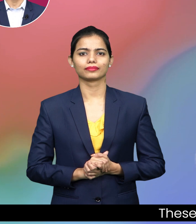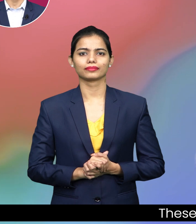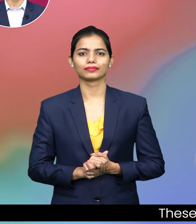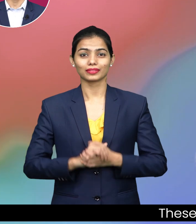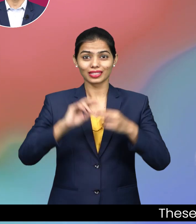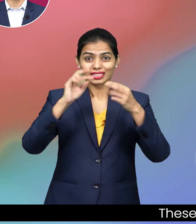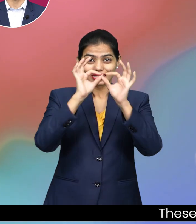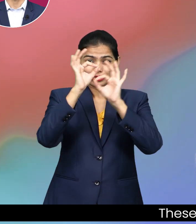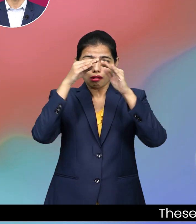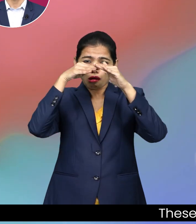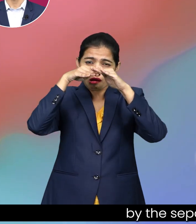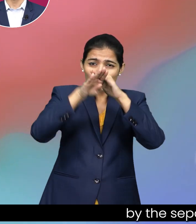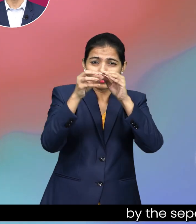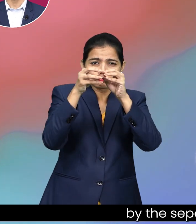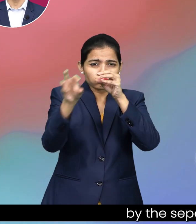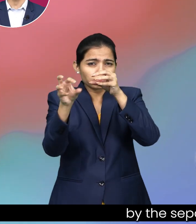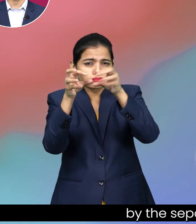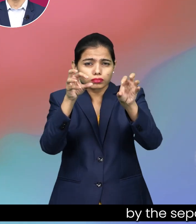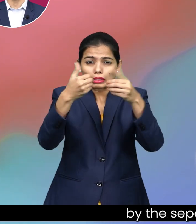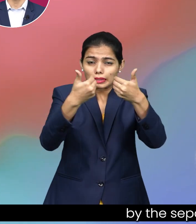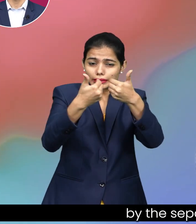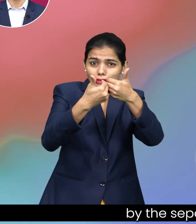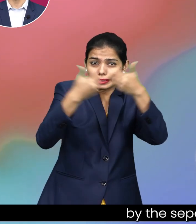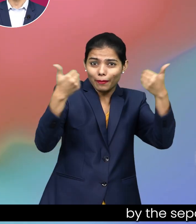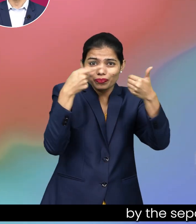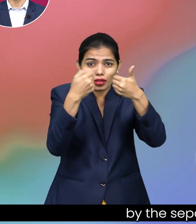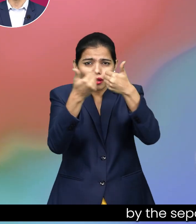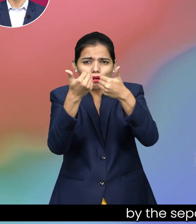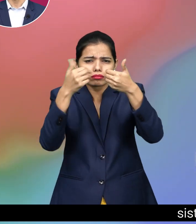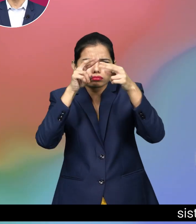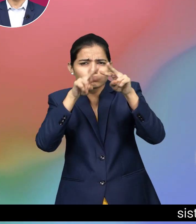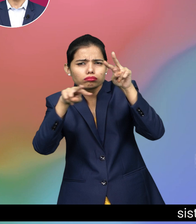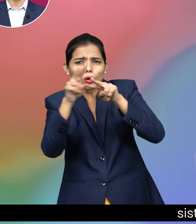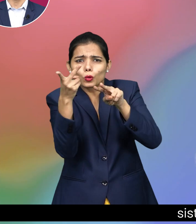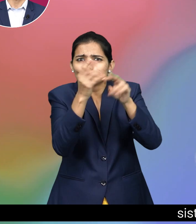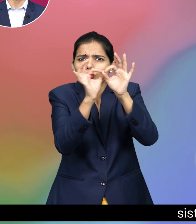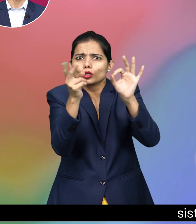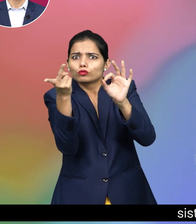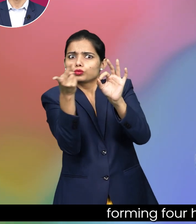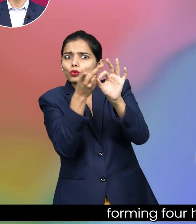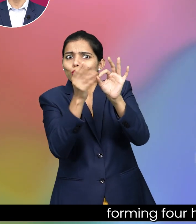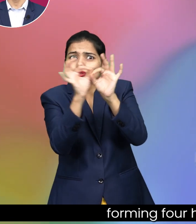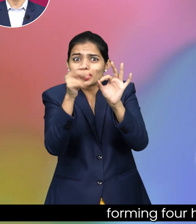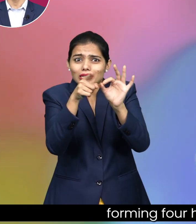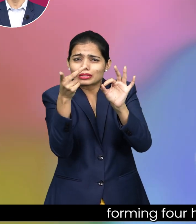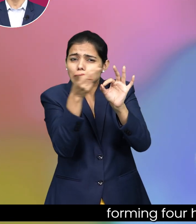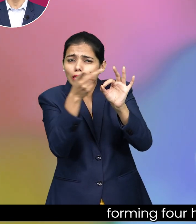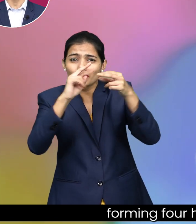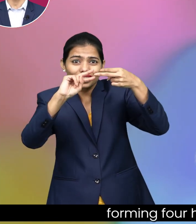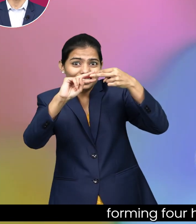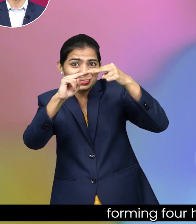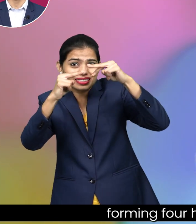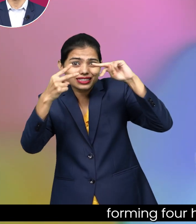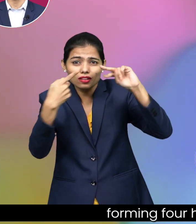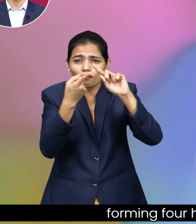These undergo division by the separation of recombined sister chromatids, forming 4 haploid